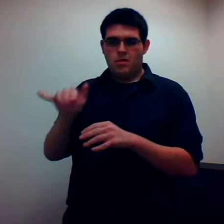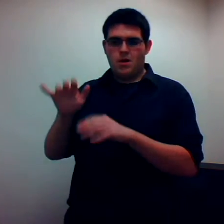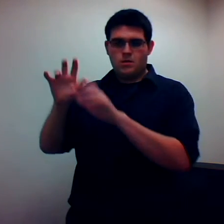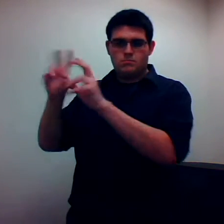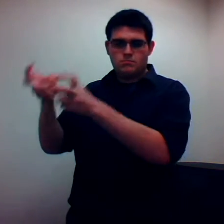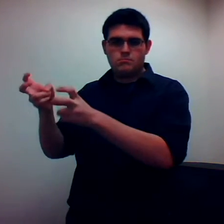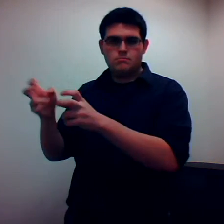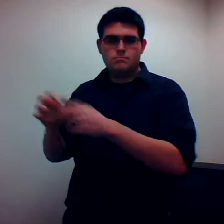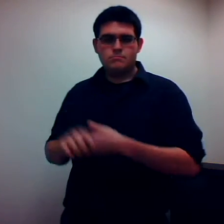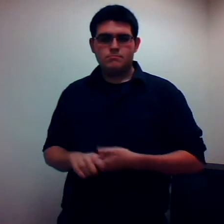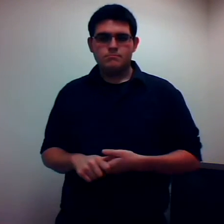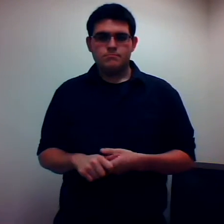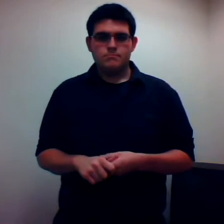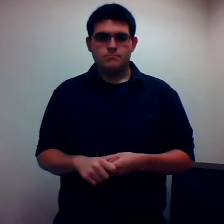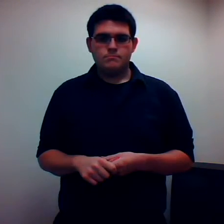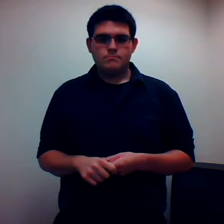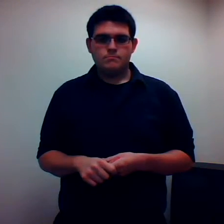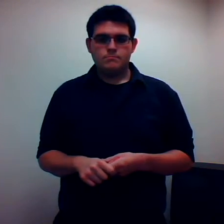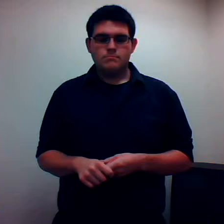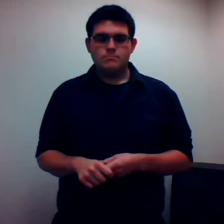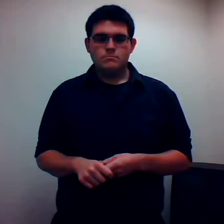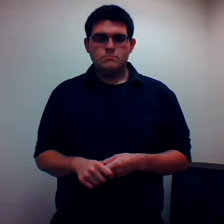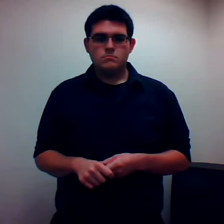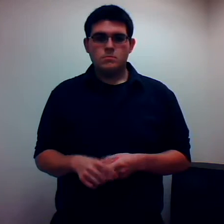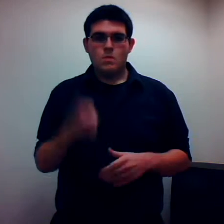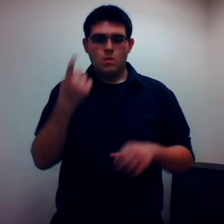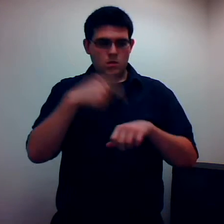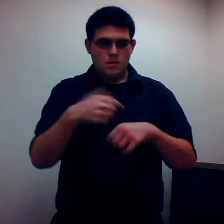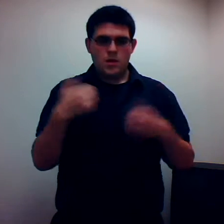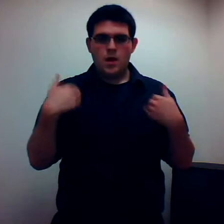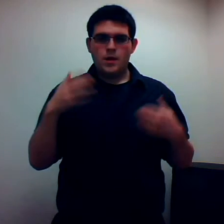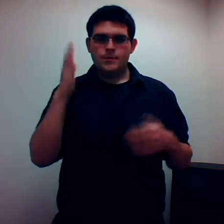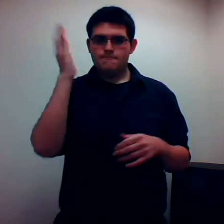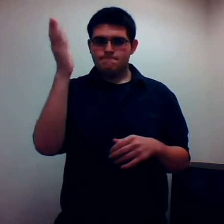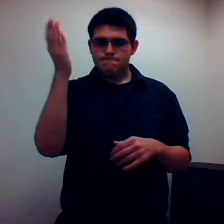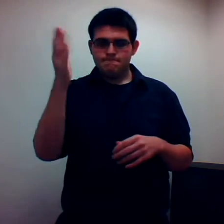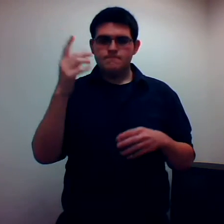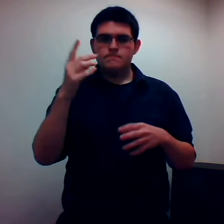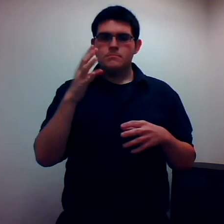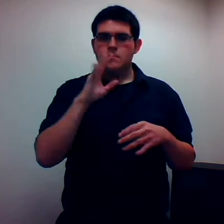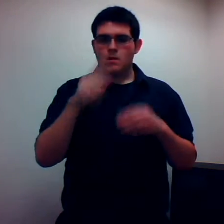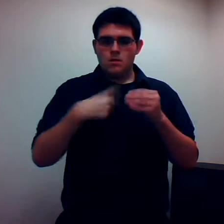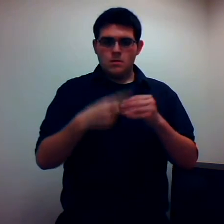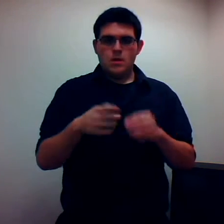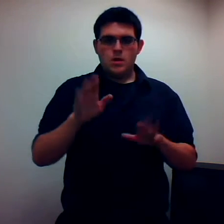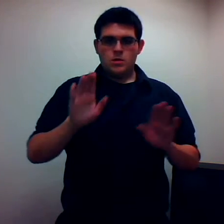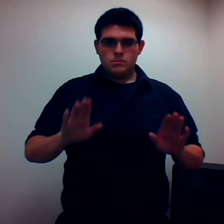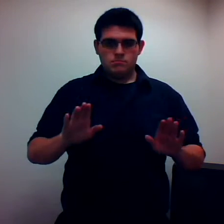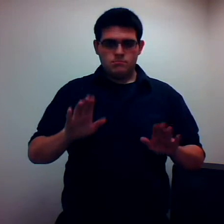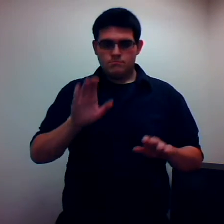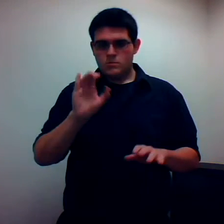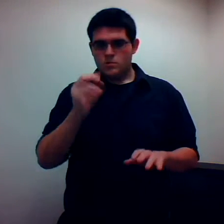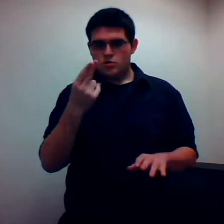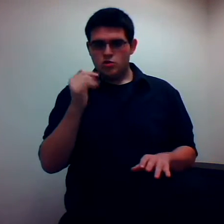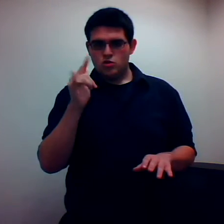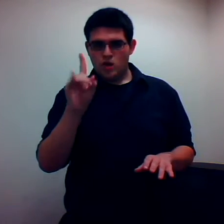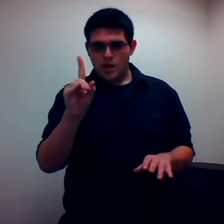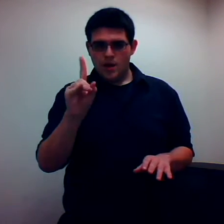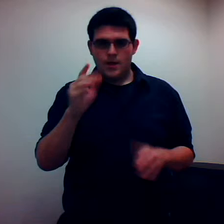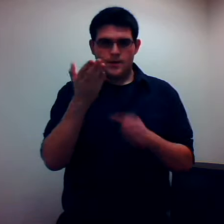about he was doing child psychology, so he decided to talk about Erickson's stages of development, and that was really perfect because